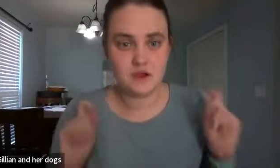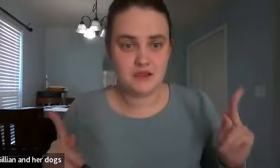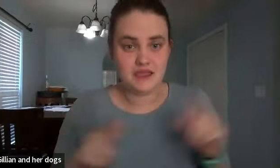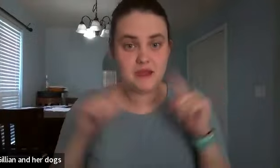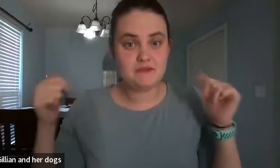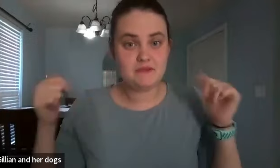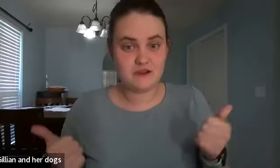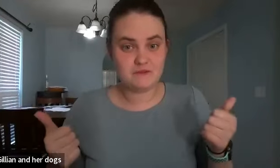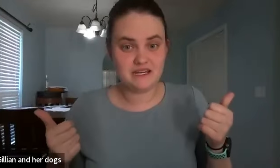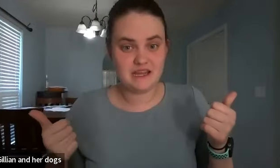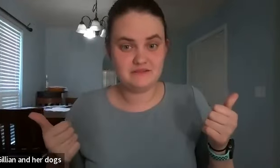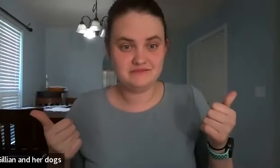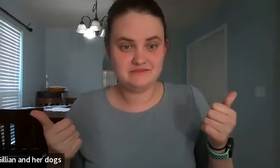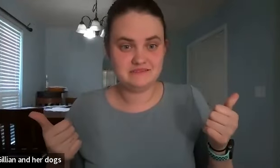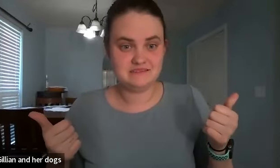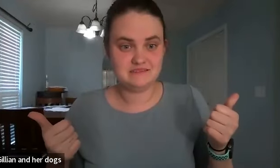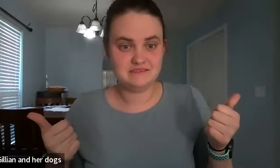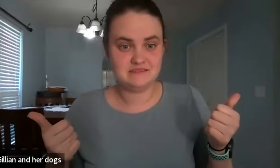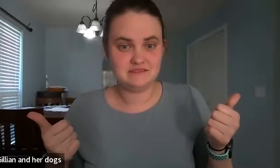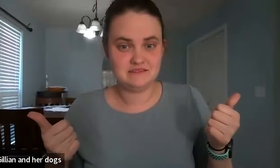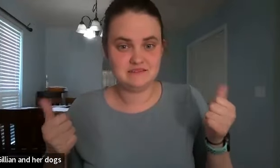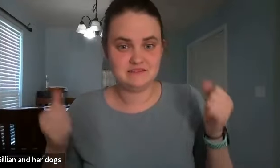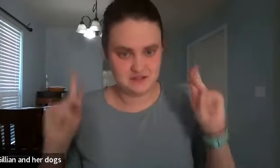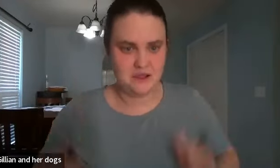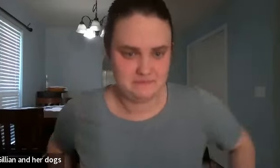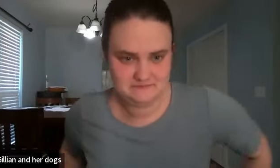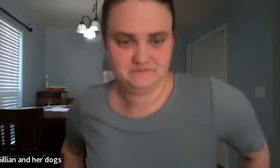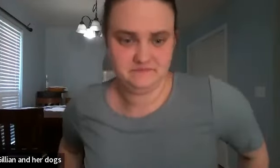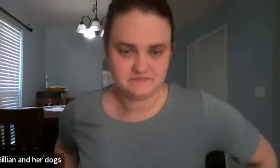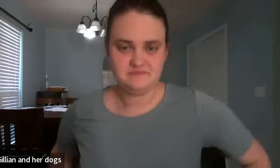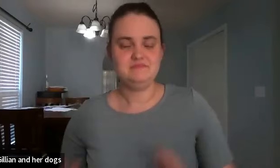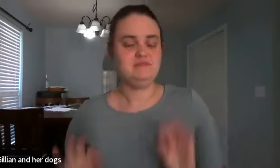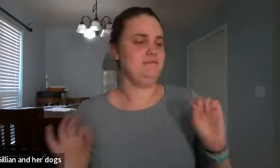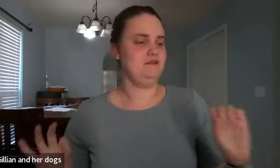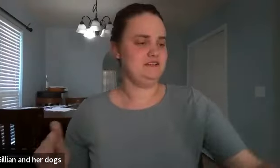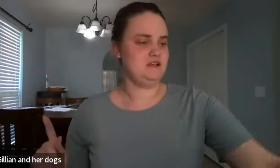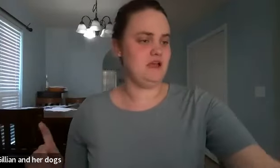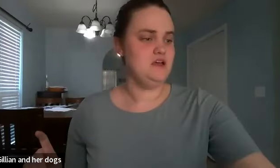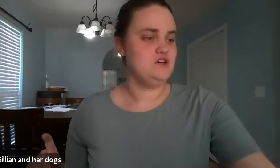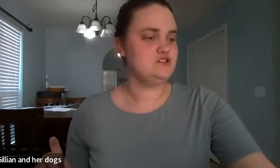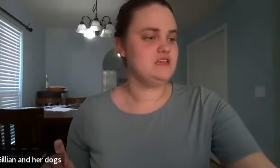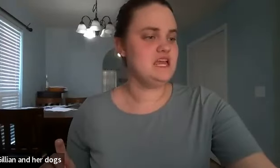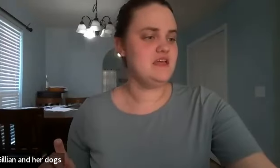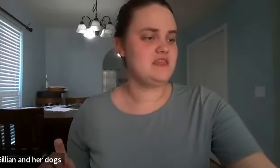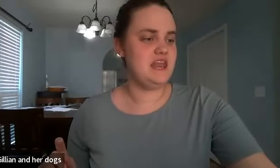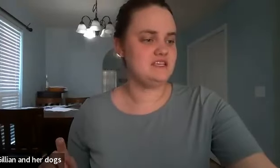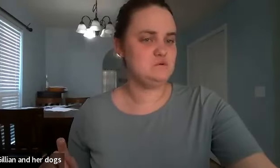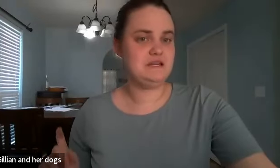Okay, am I bigger for everybody now? Okay, perfect. Okay, so then the next one